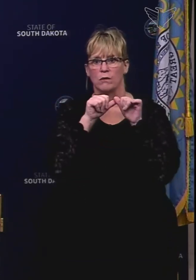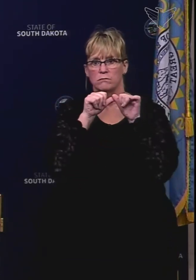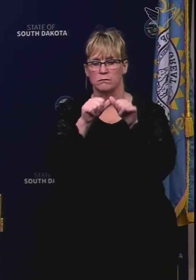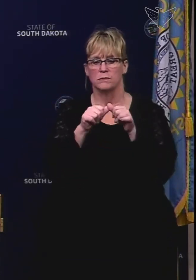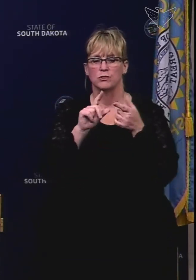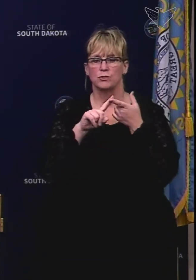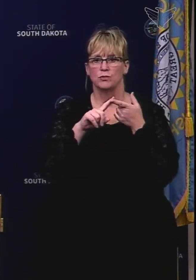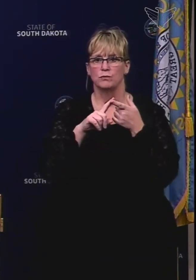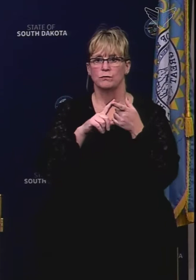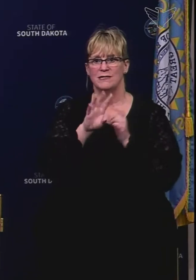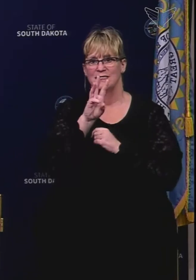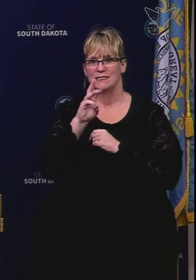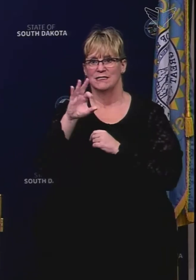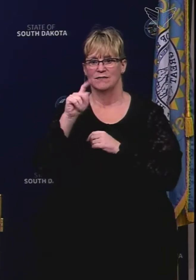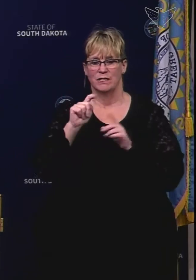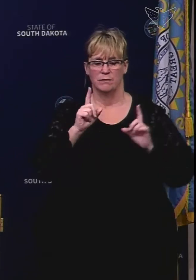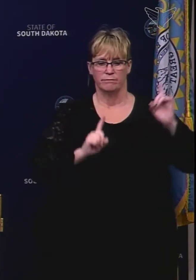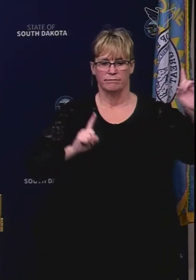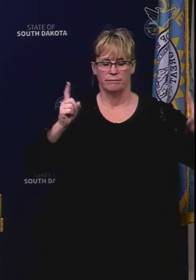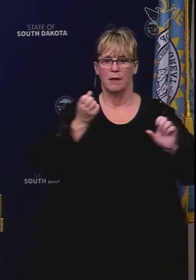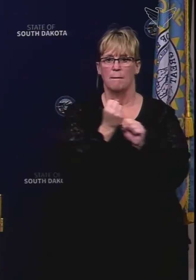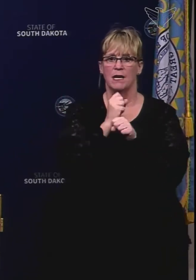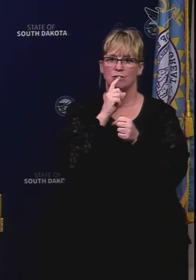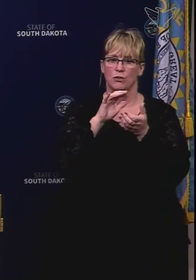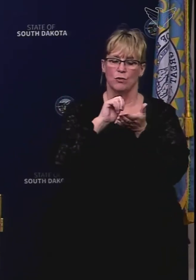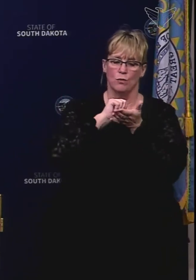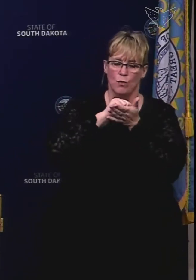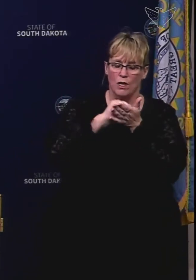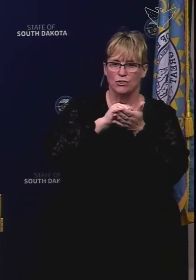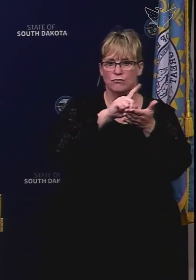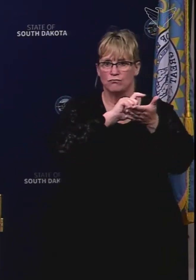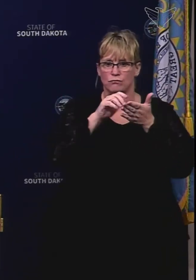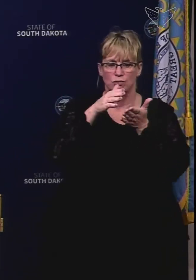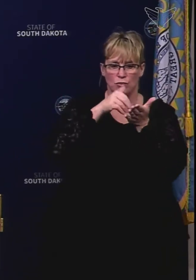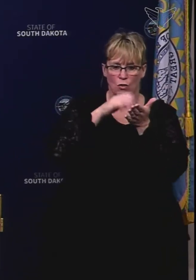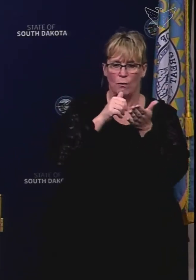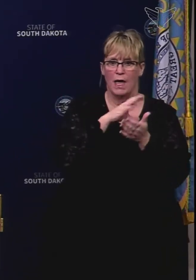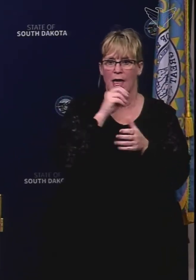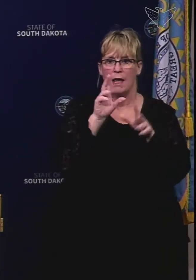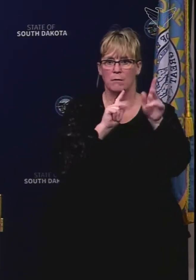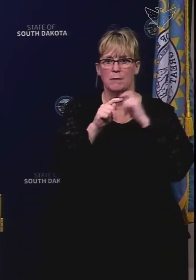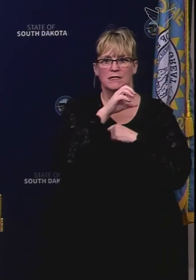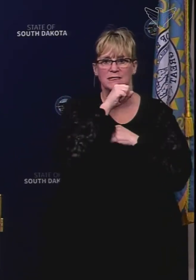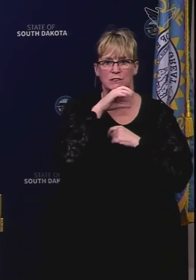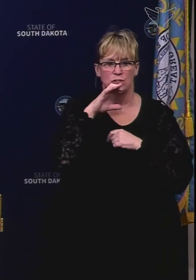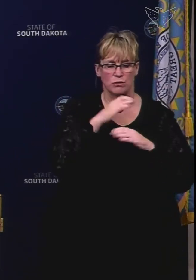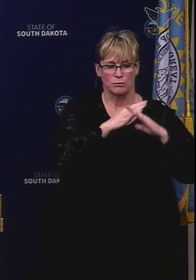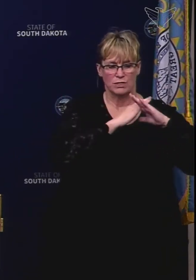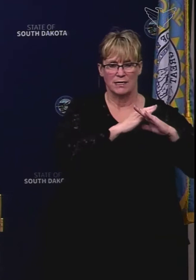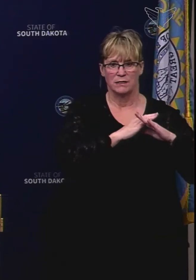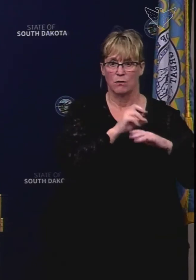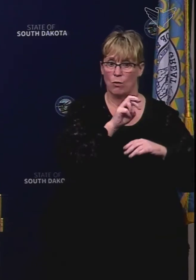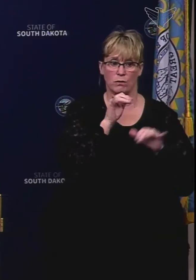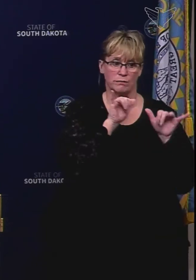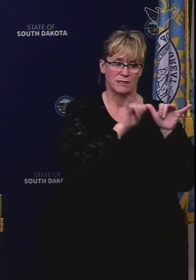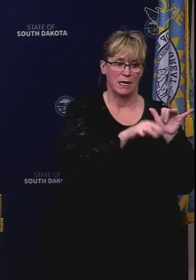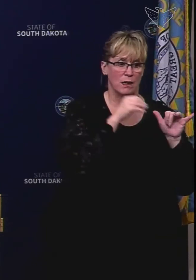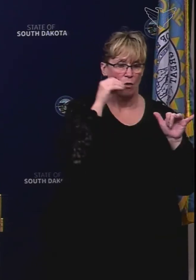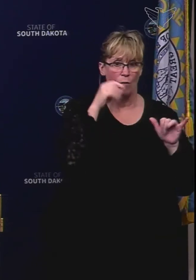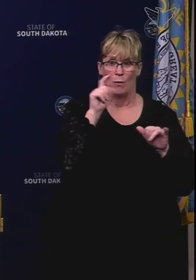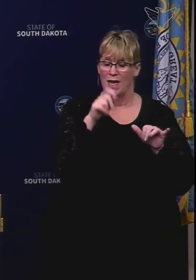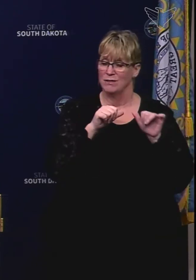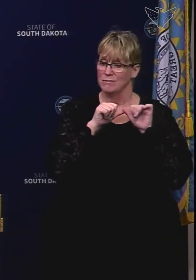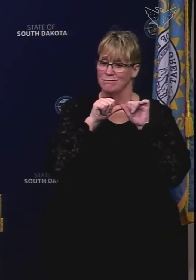social distance, for making sure that you're washing your hands and that the vulnerable population is protected. We have to maintain that